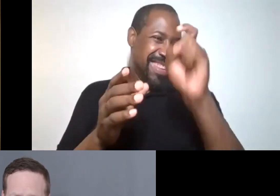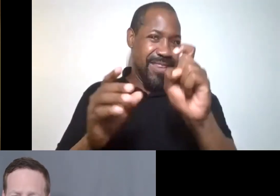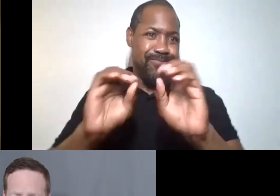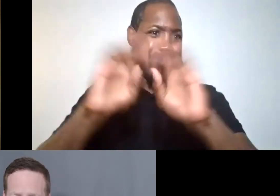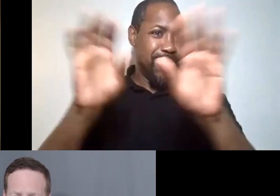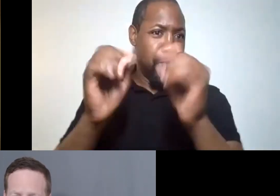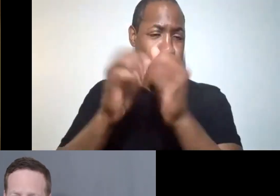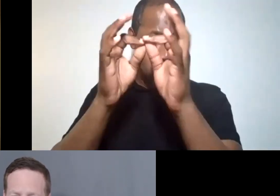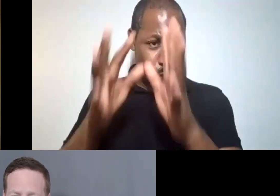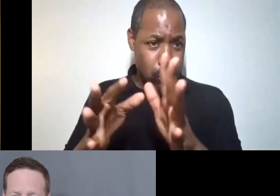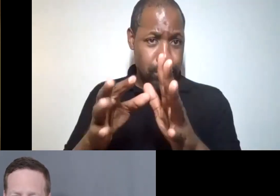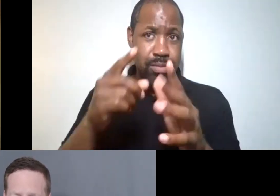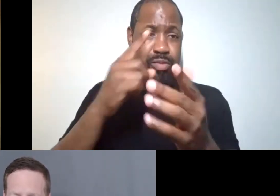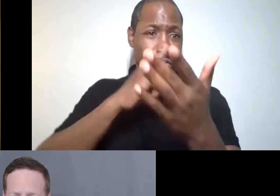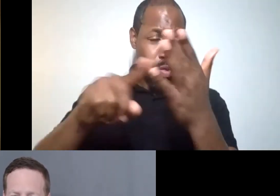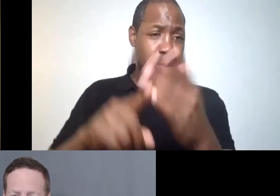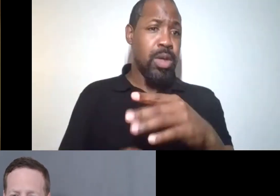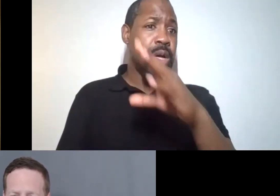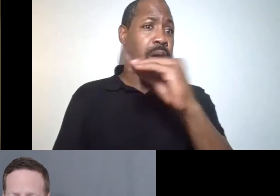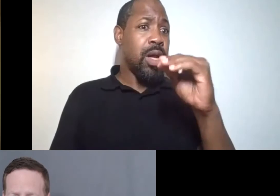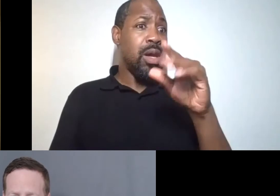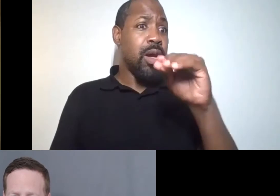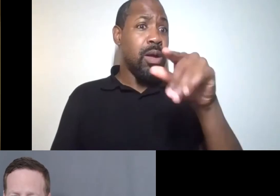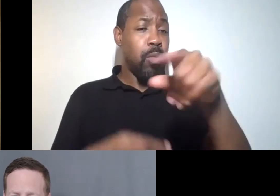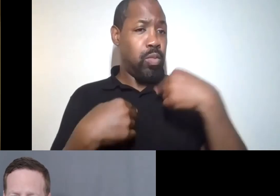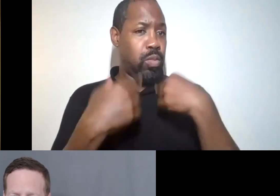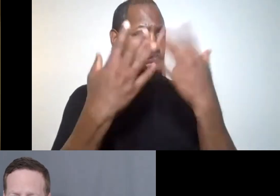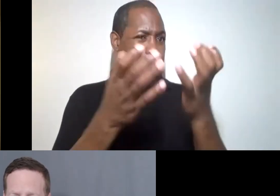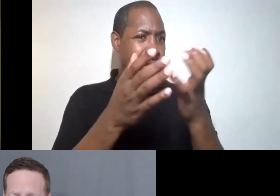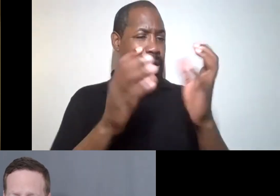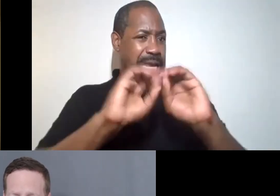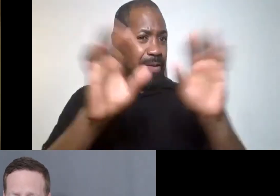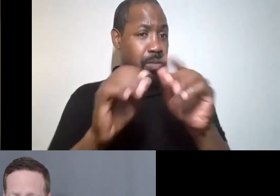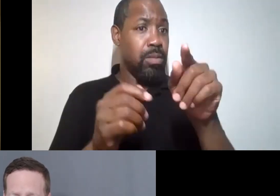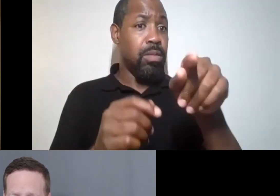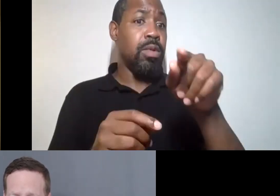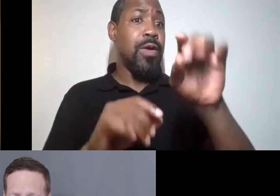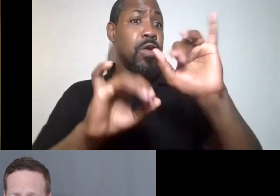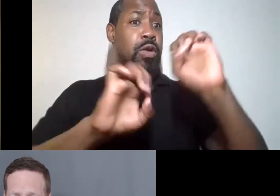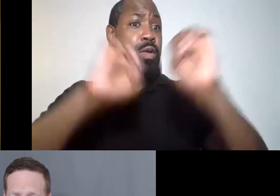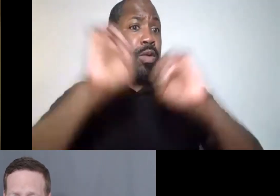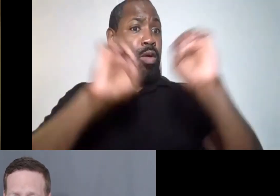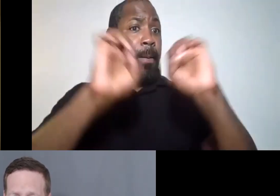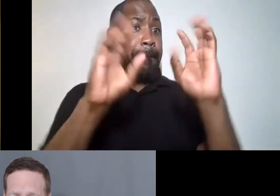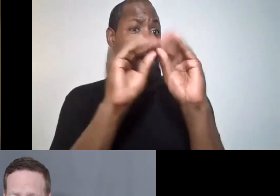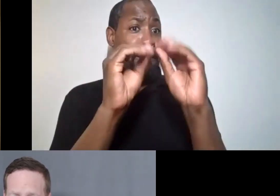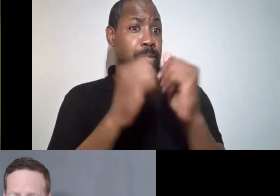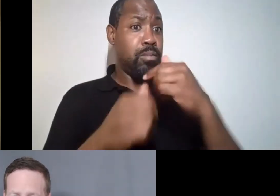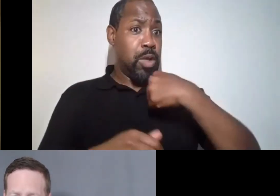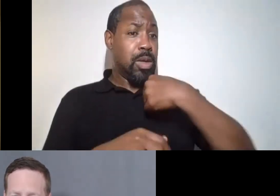in person, we definitely need to clarify with them. And I also wanted to clarify for the